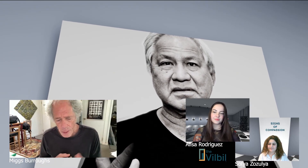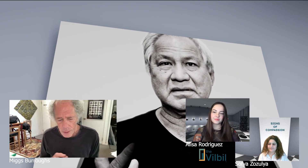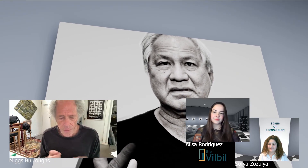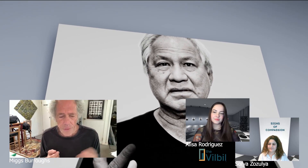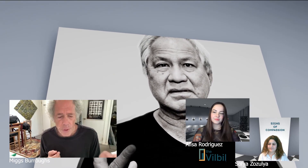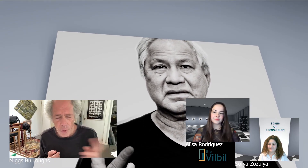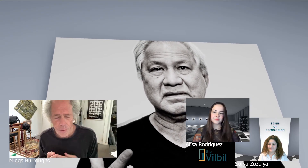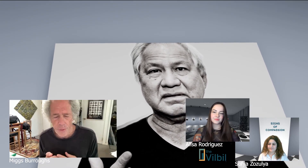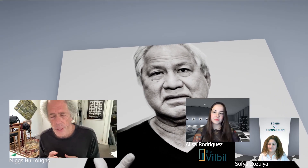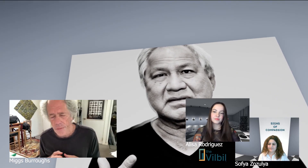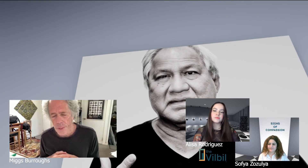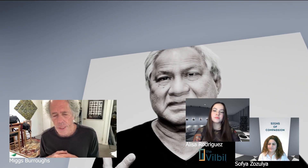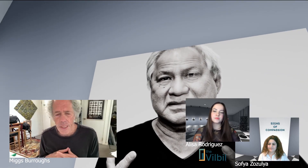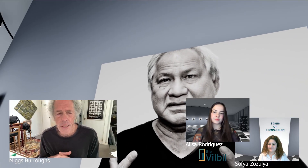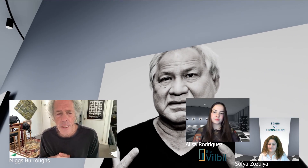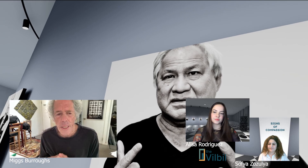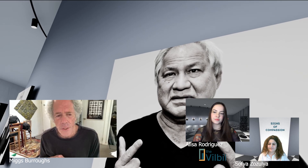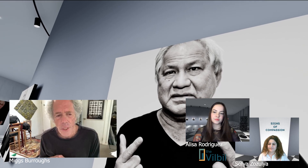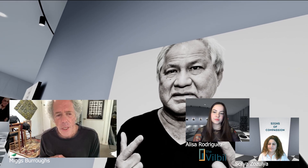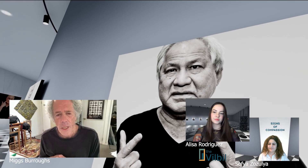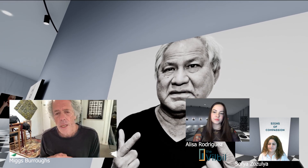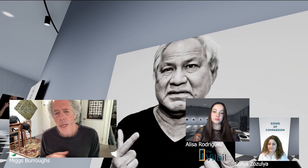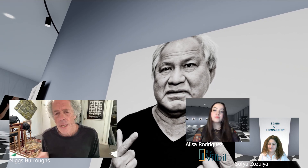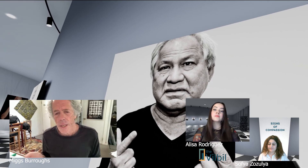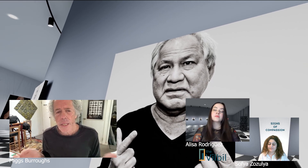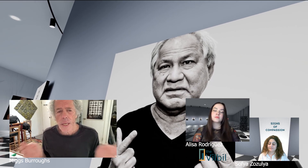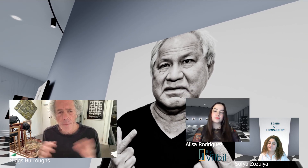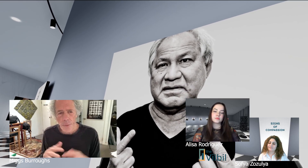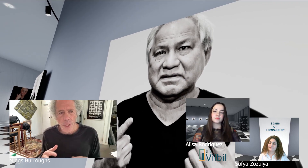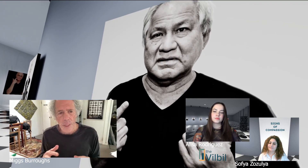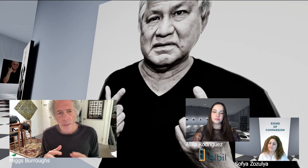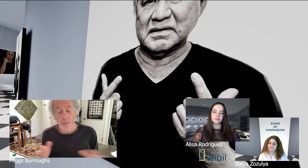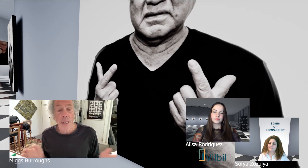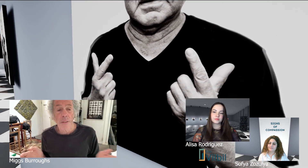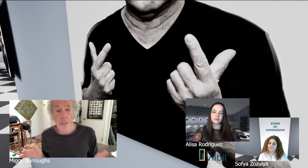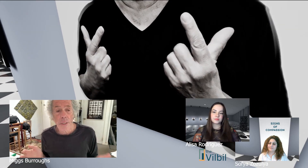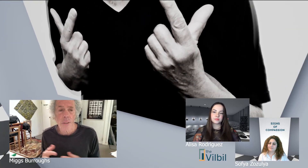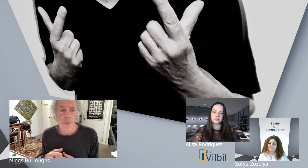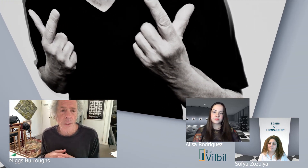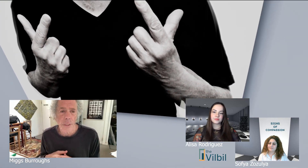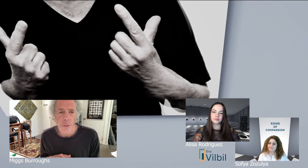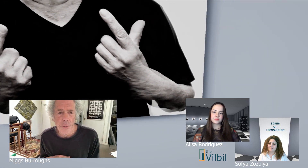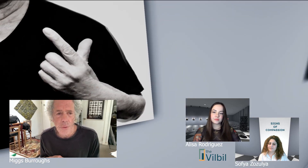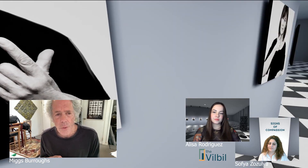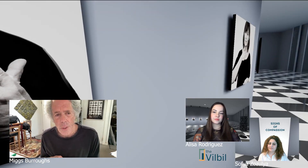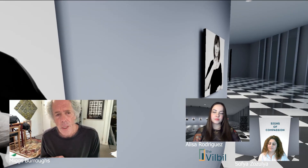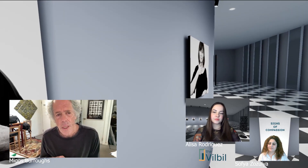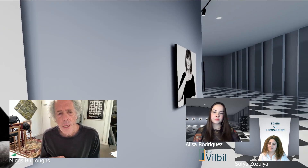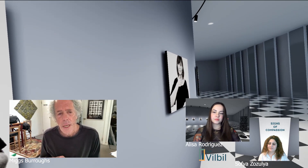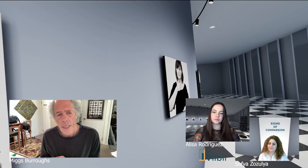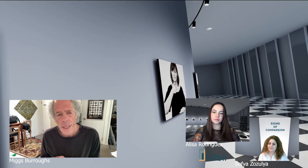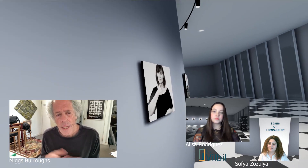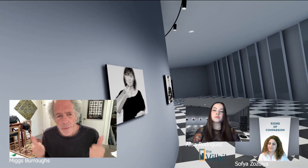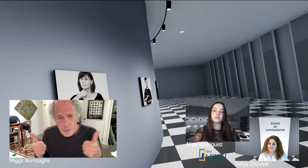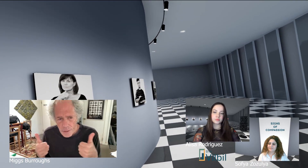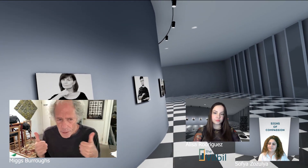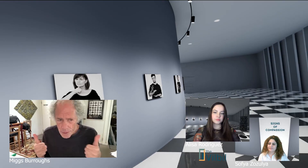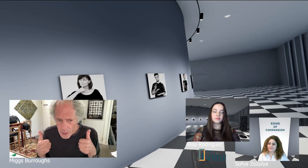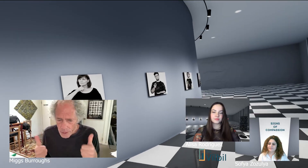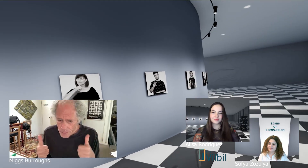the first school for the deaf in the United States. And they came to see it, the faculty and some of the deaf students, and they gave it a